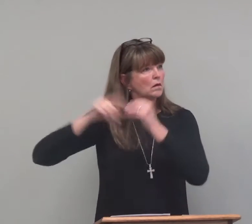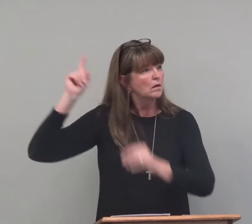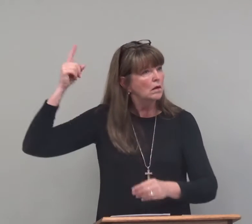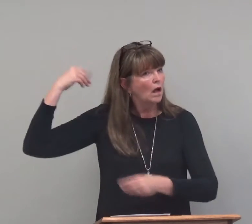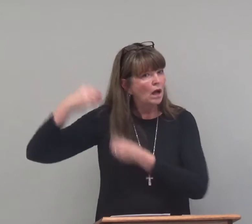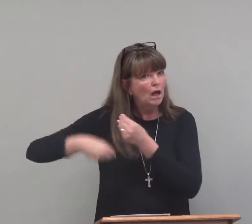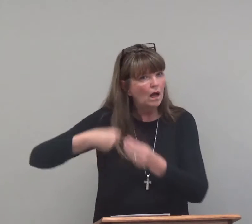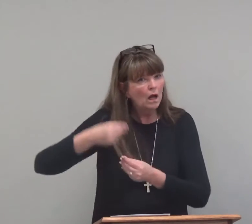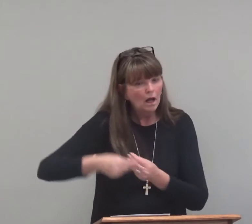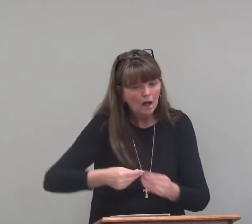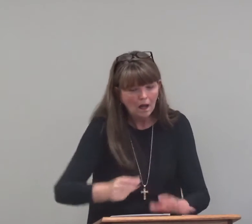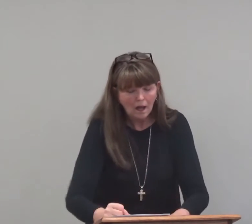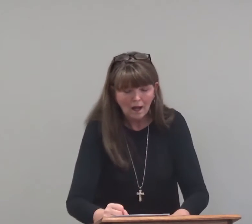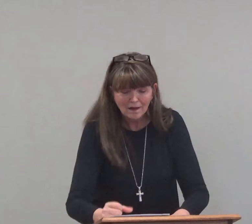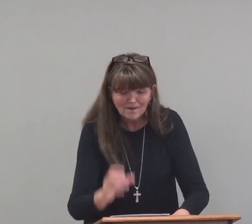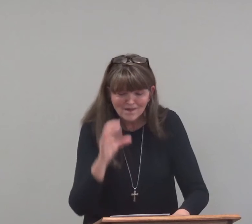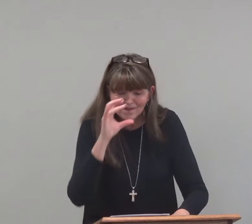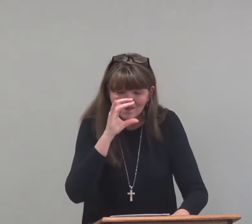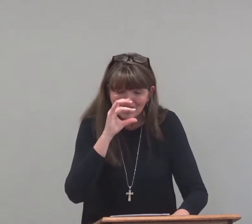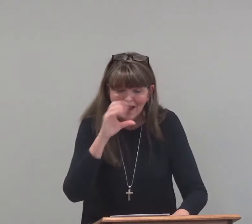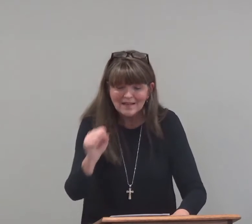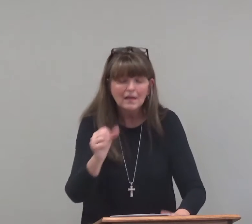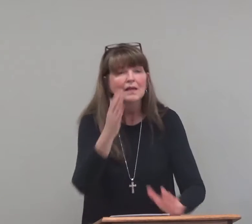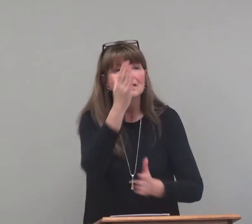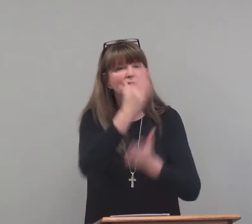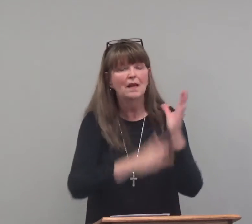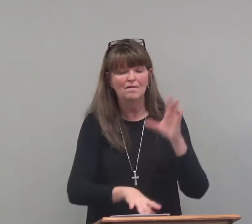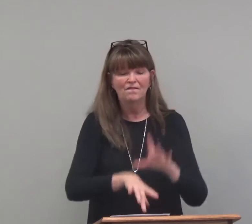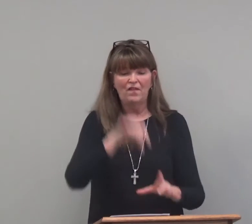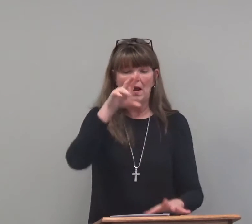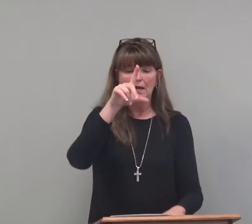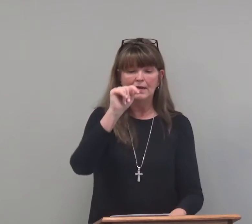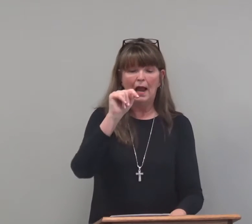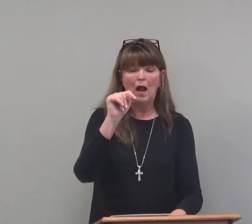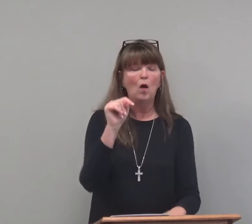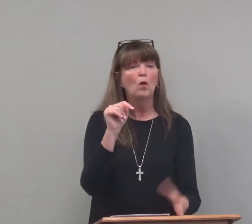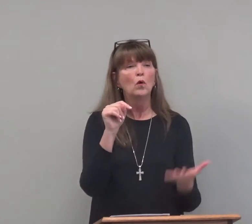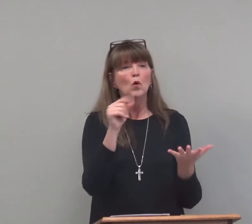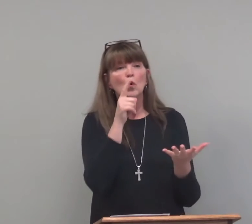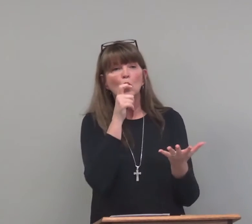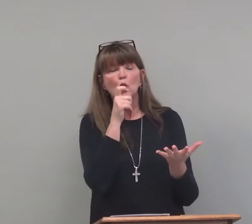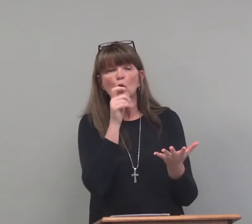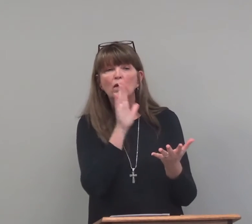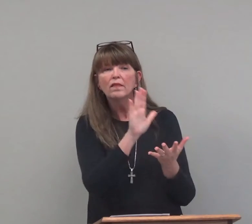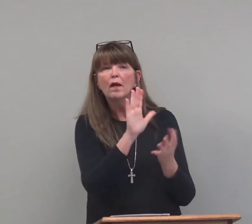bus. So when they delved into their past, they found that they were in that lineage.